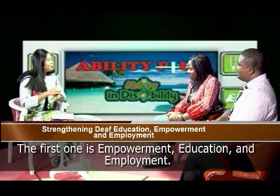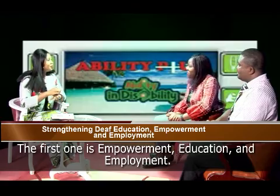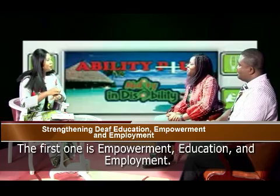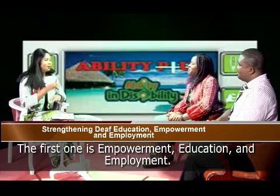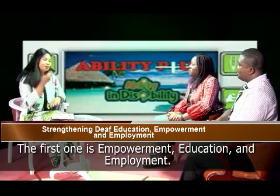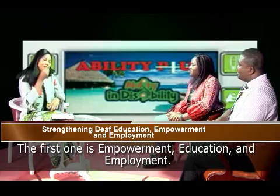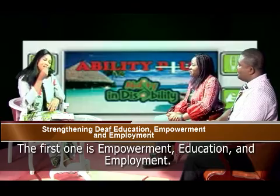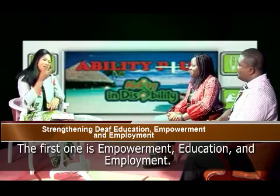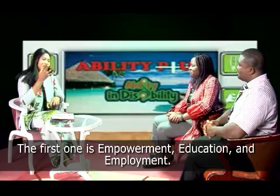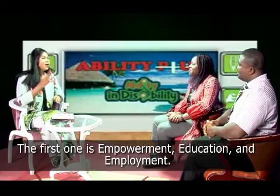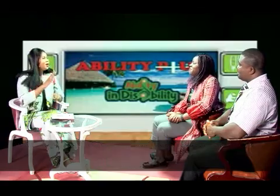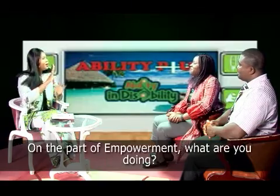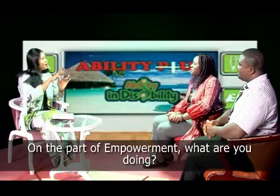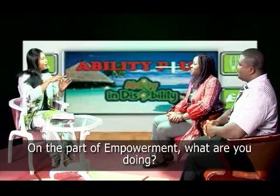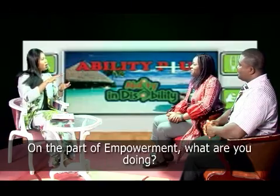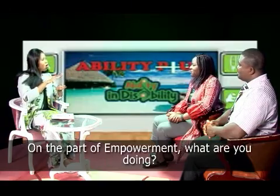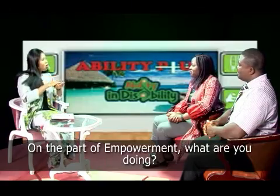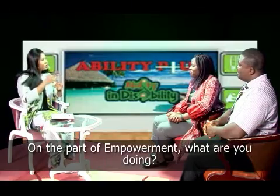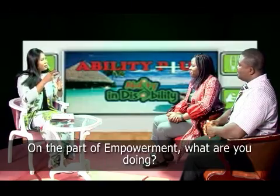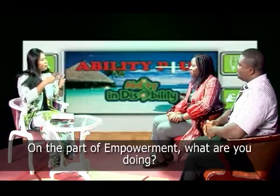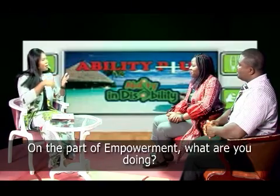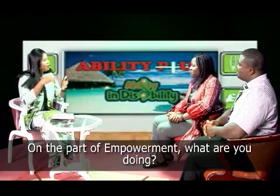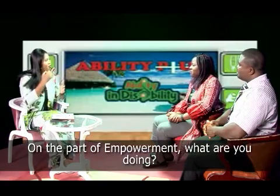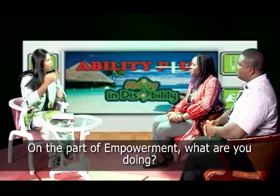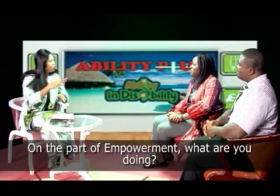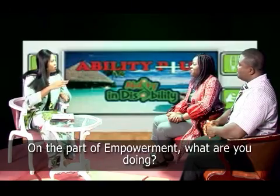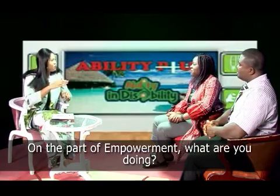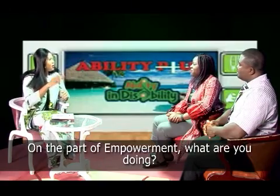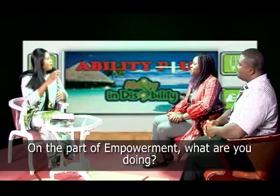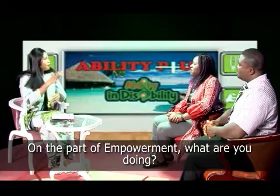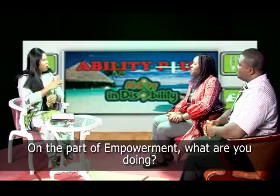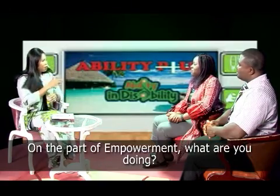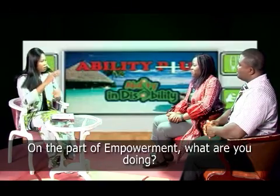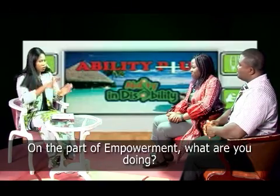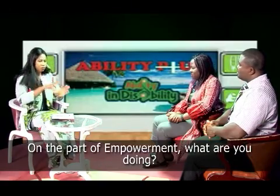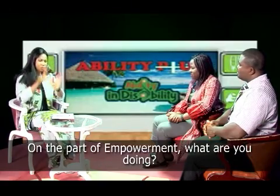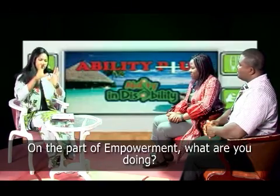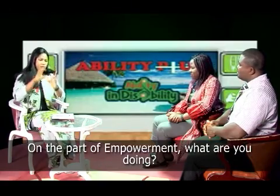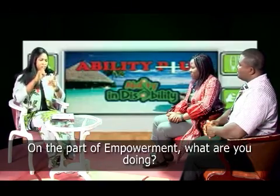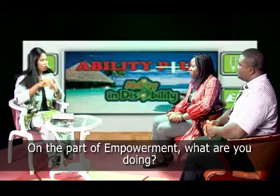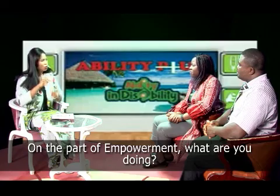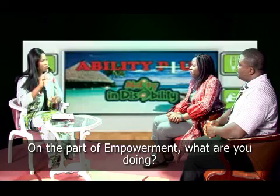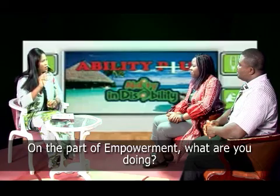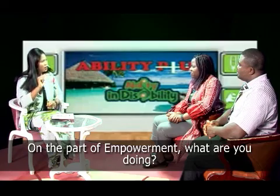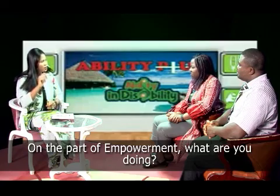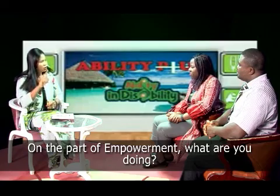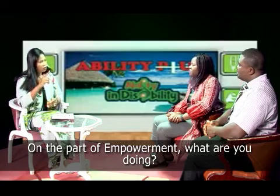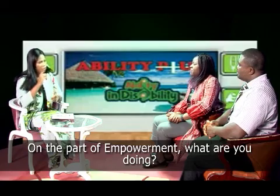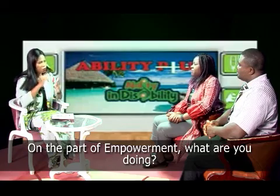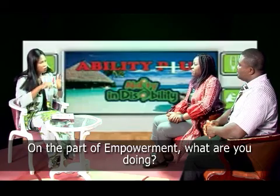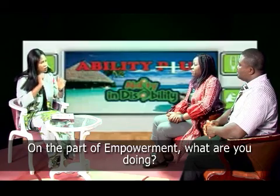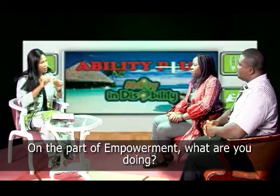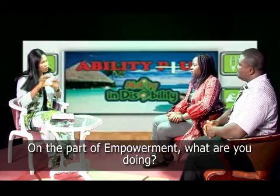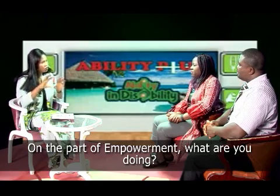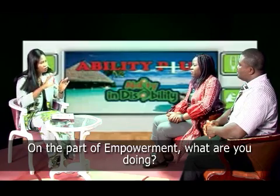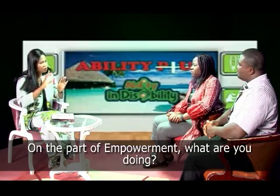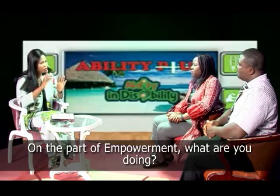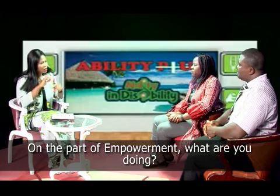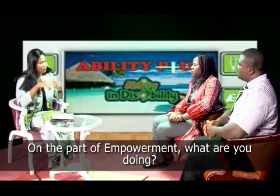and employment. Oh wow, it's so beautiful. On the part of empowerment, what are you doing